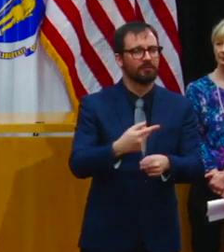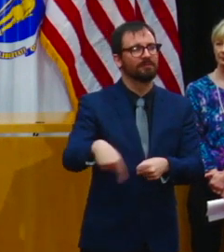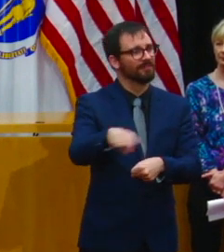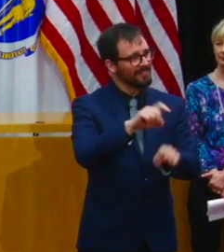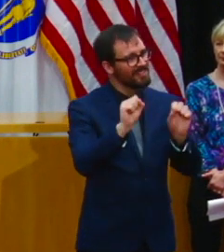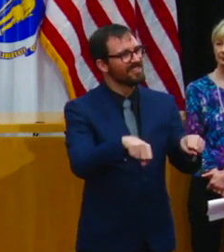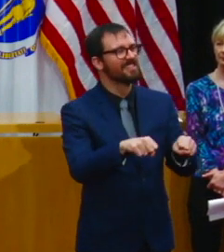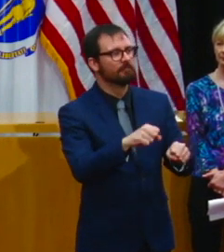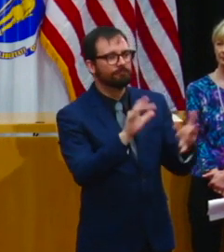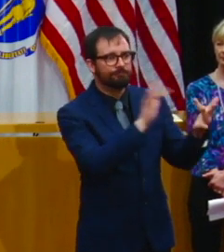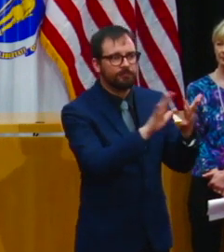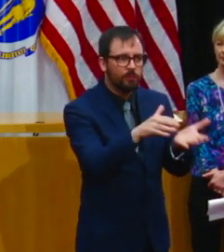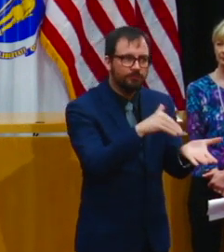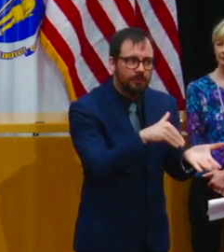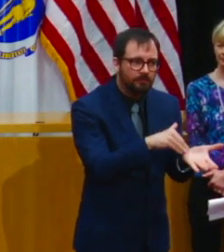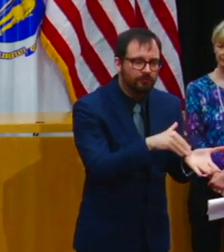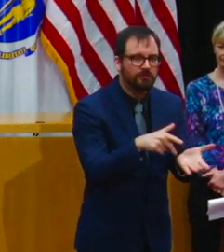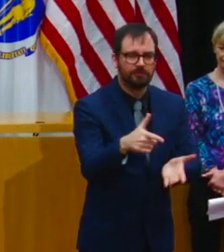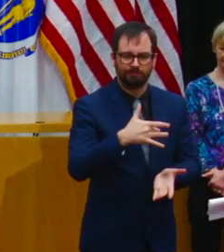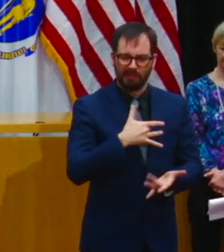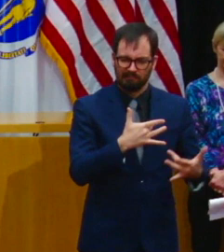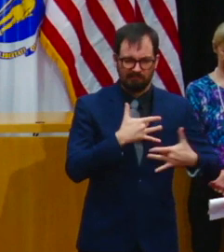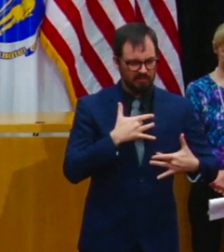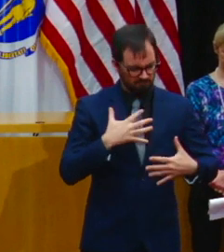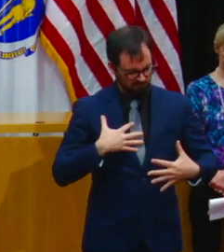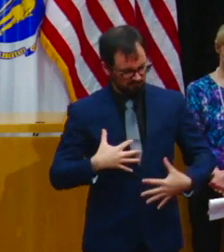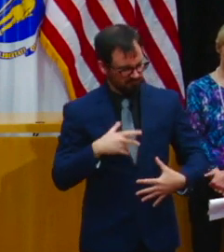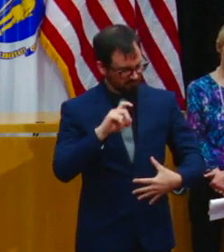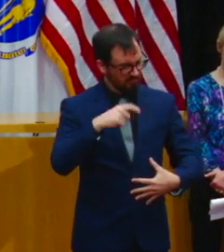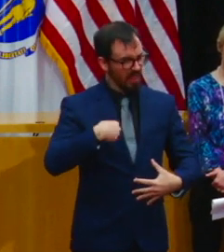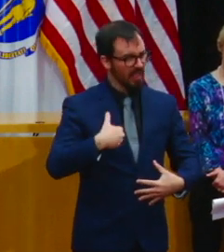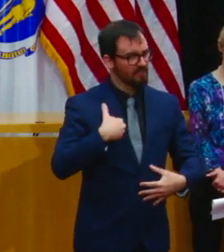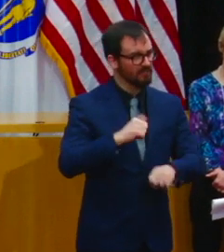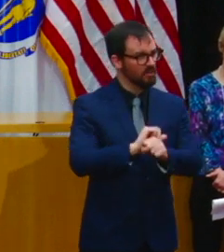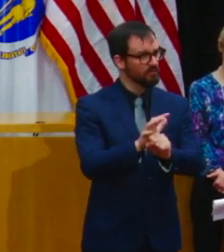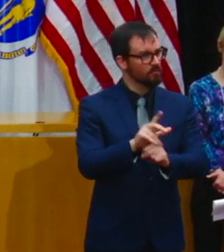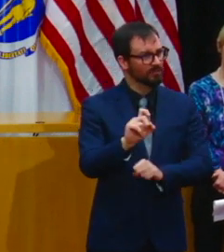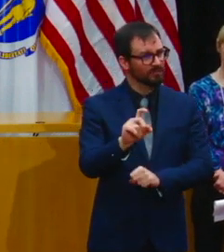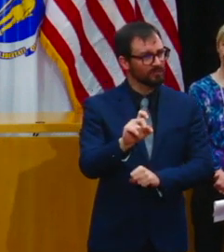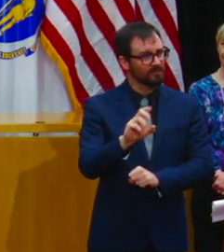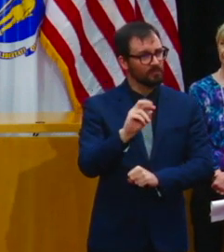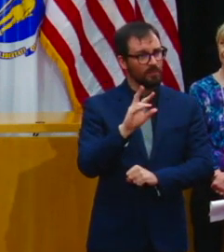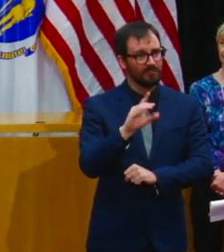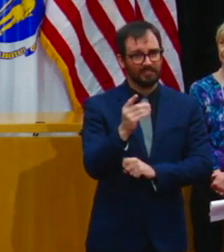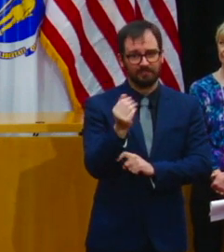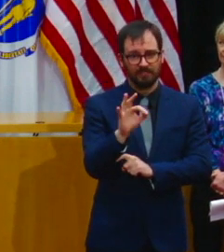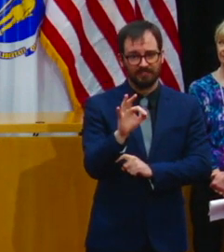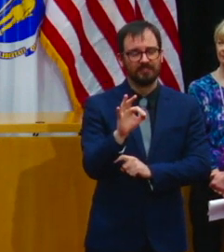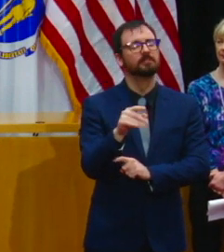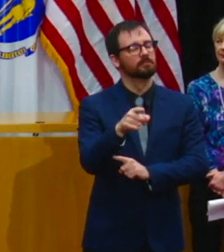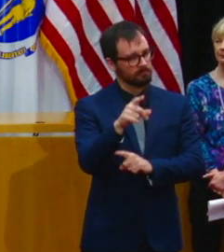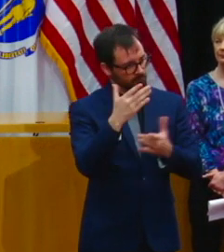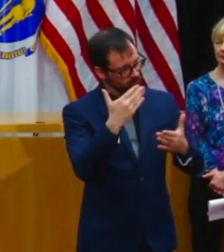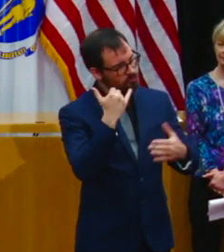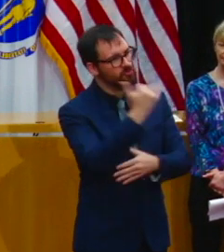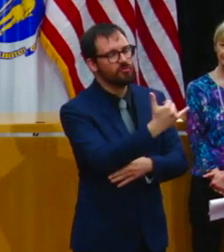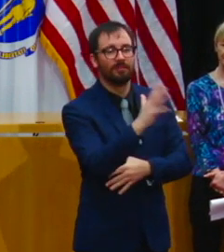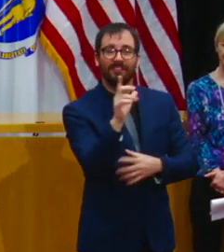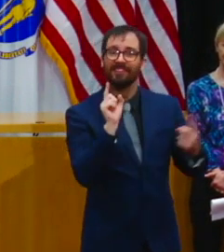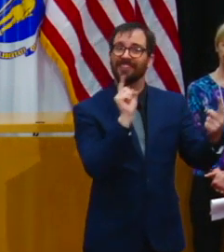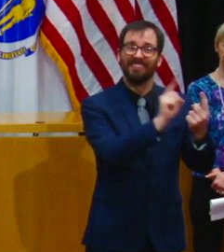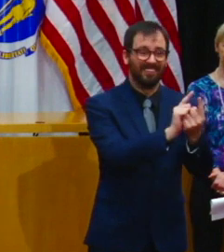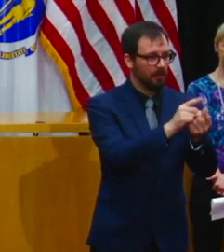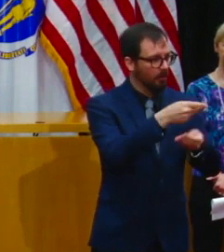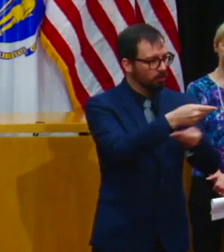provider and not be in close contact with their doctor or the hospital staff. This is extraordinarily important in our fight